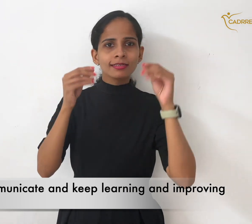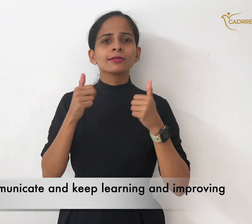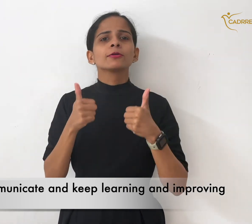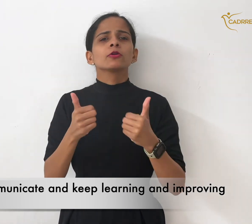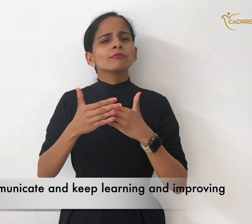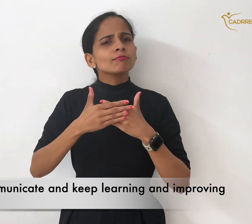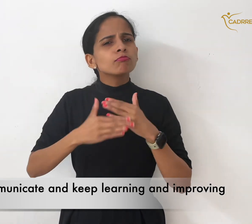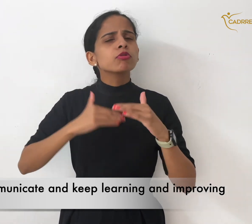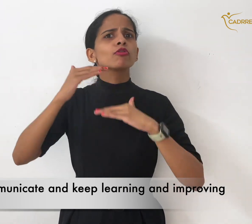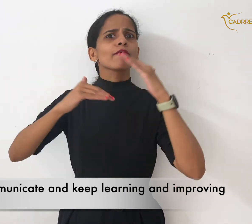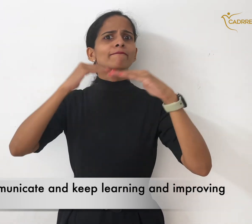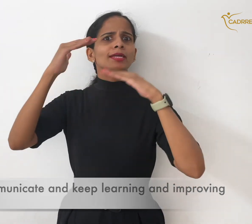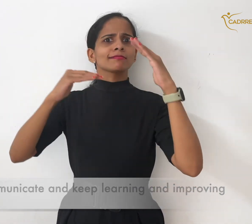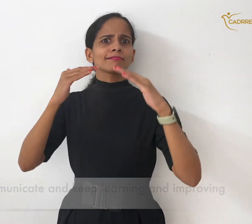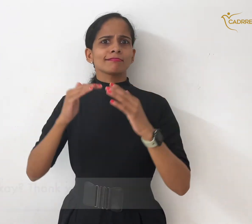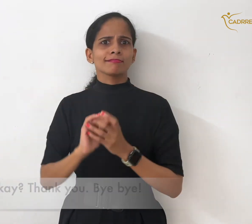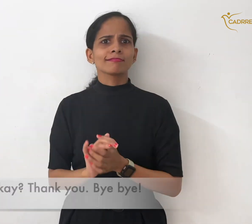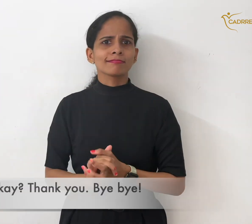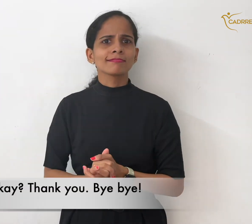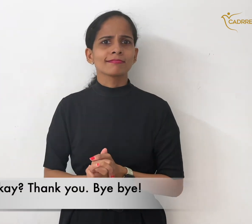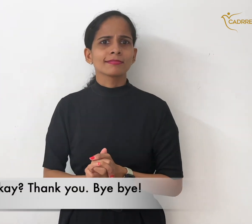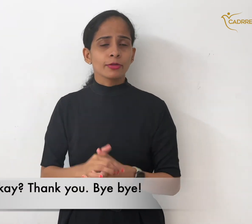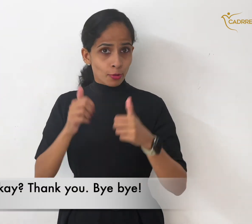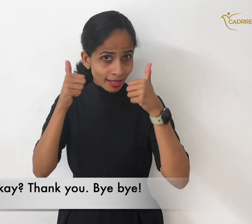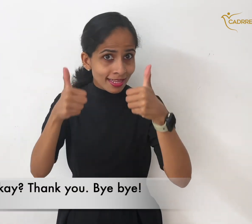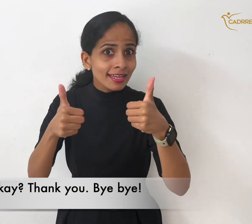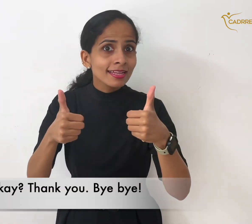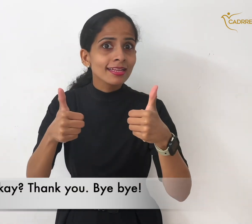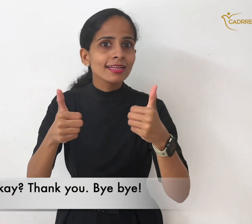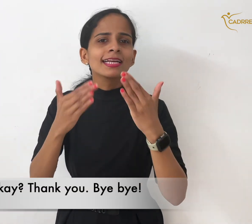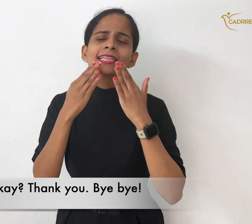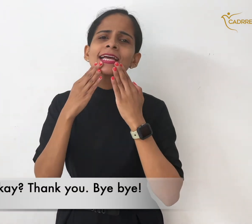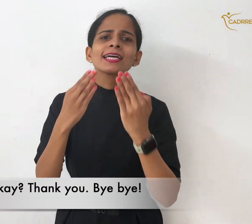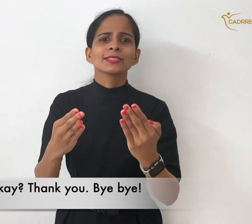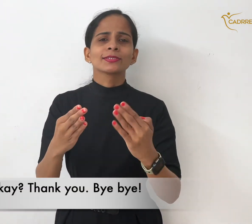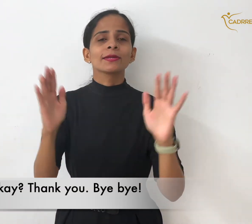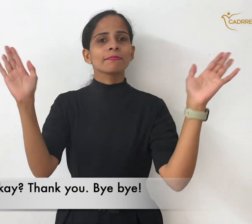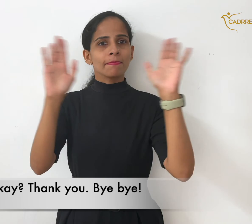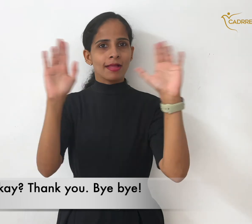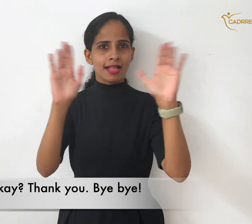and improving. Okay? Thank you. Bye-bye.